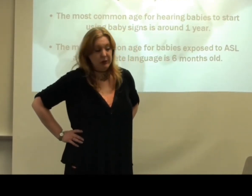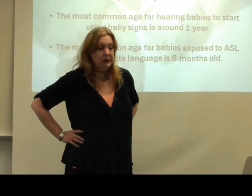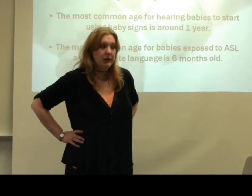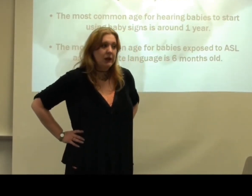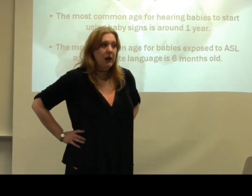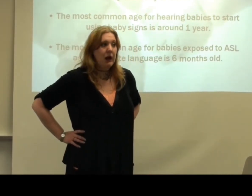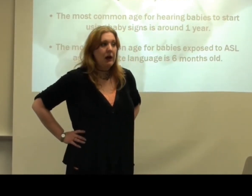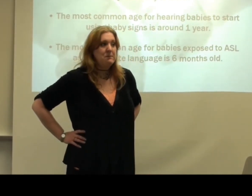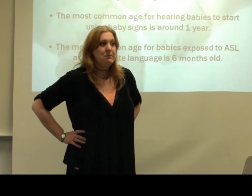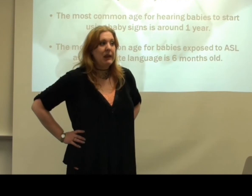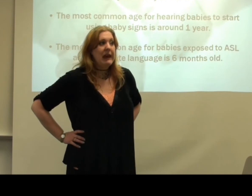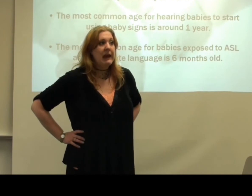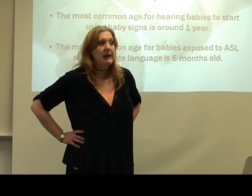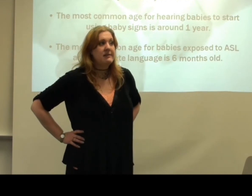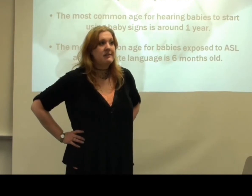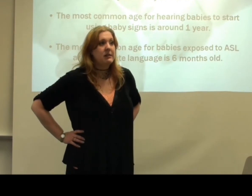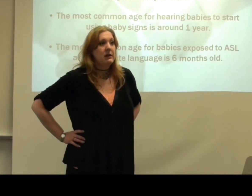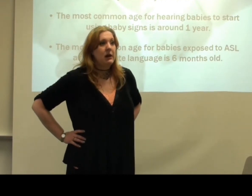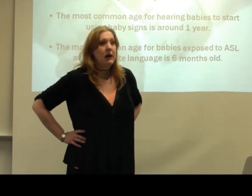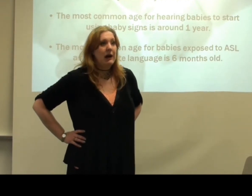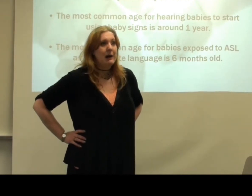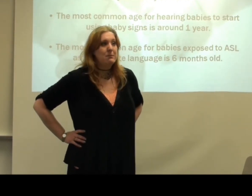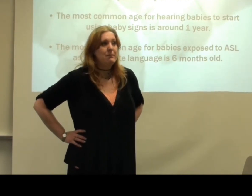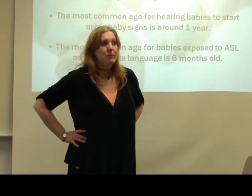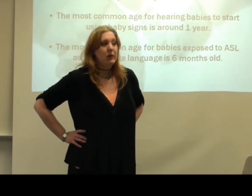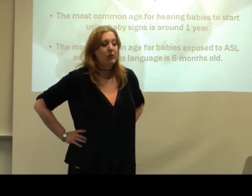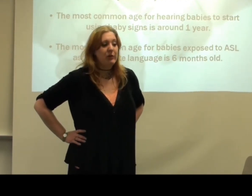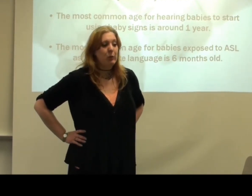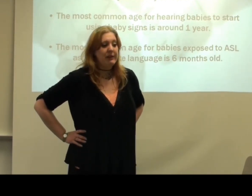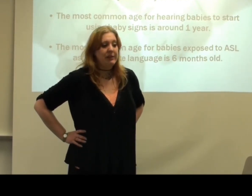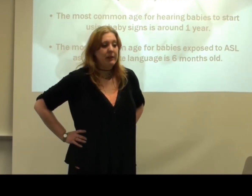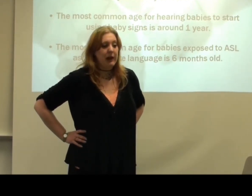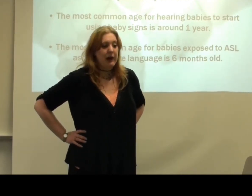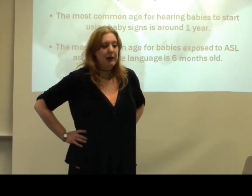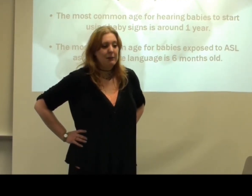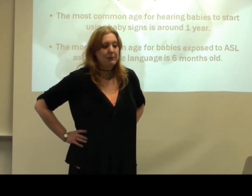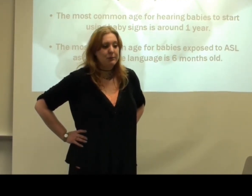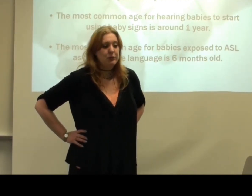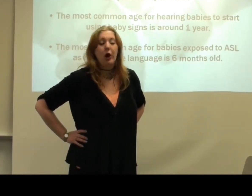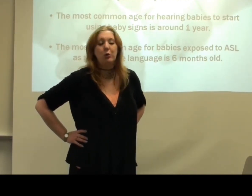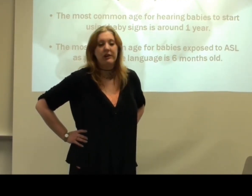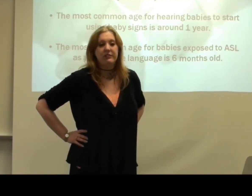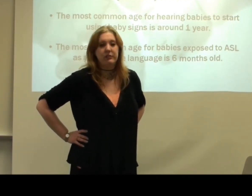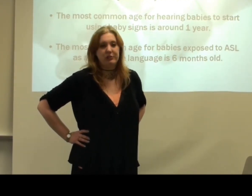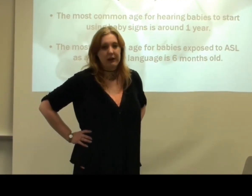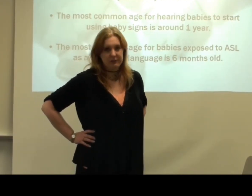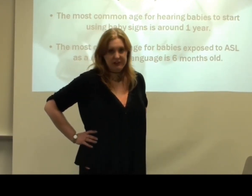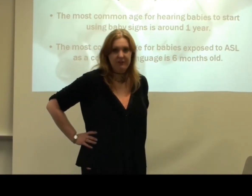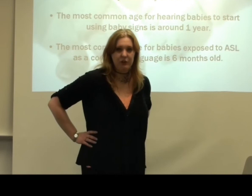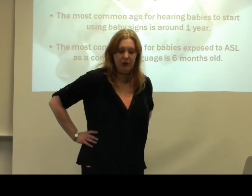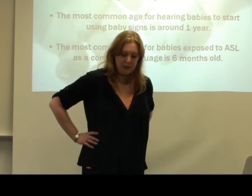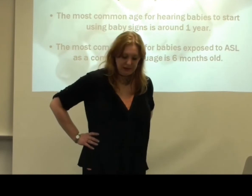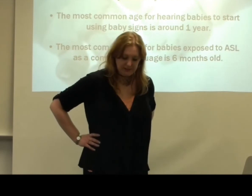children, and also with CODAs, child of a deaf adult. That means